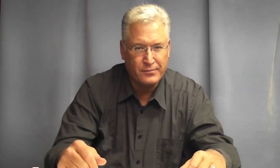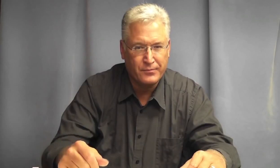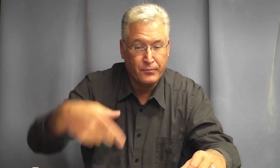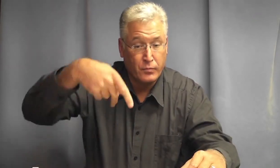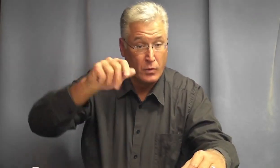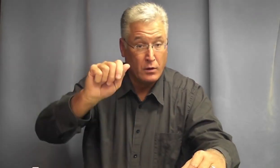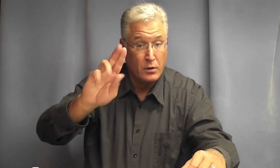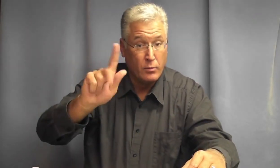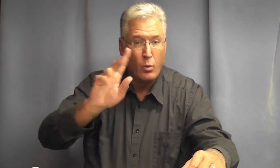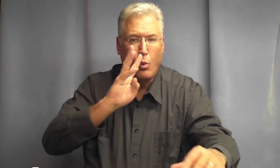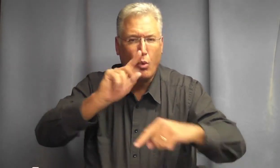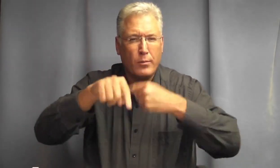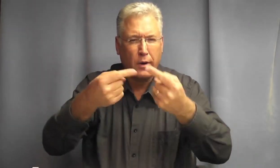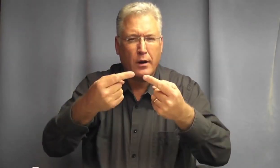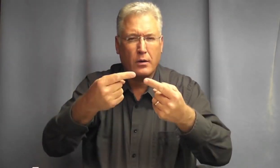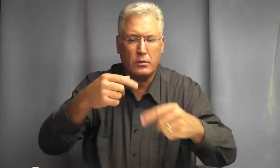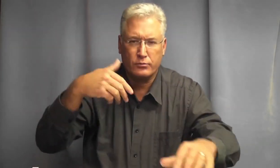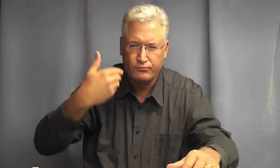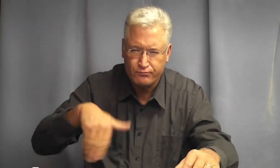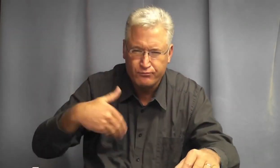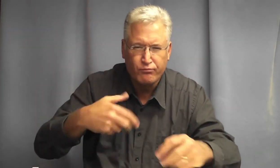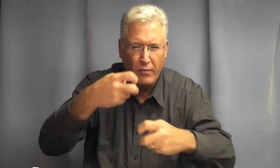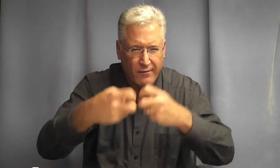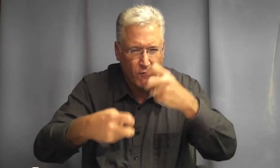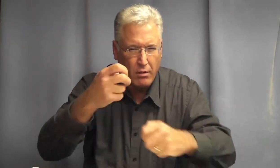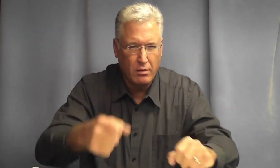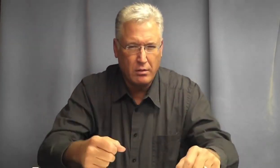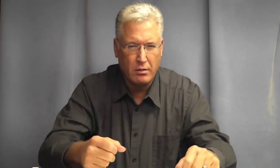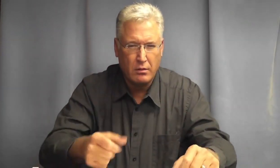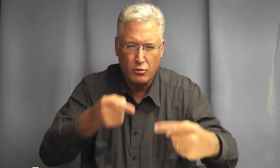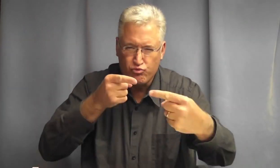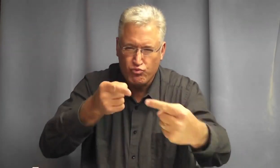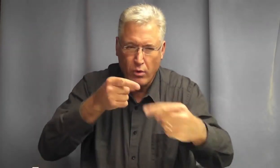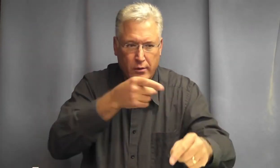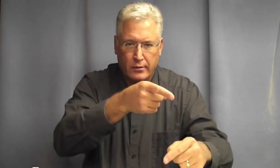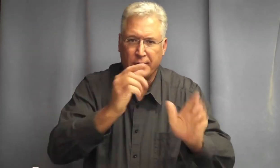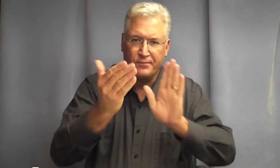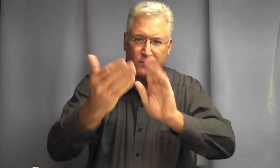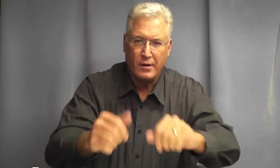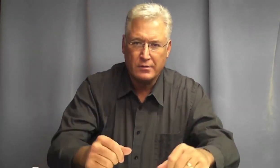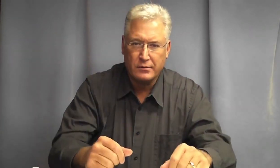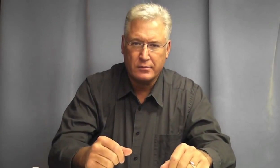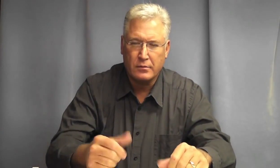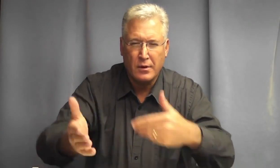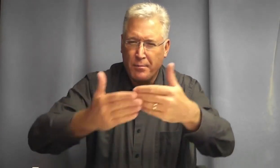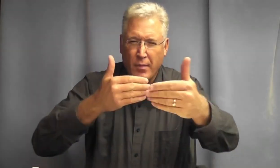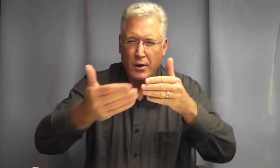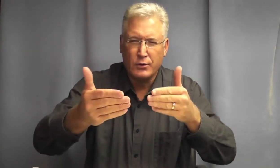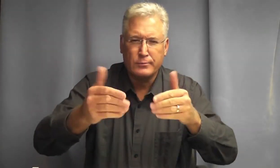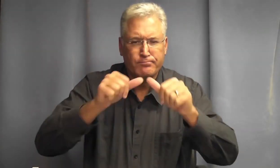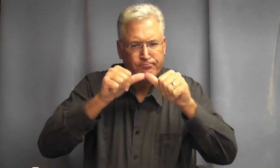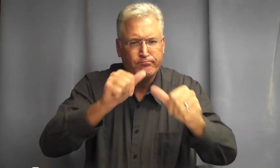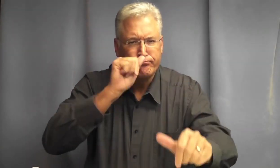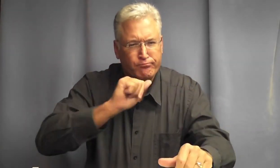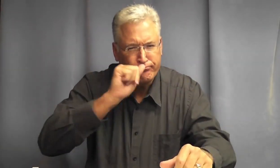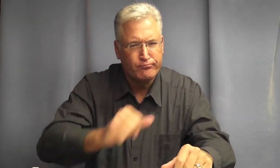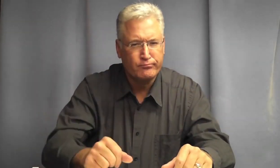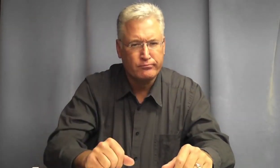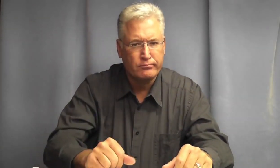doesn't matter. He cares about them also. He was talking about his difficulties, his struggles, some of them that he hadn't even